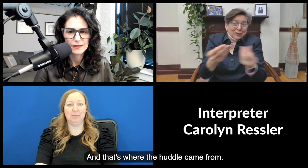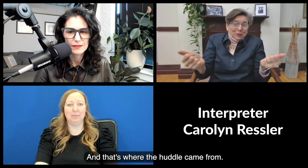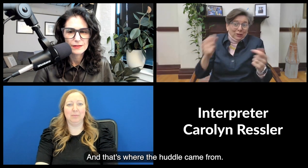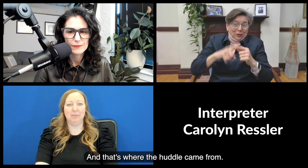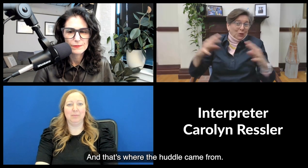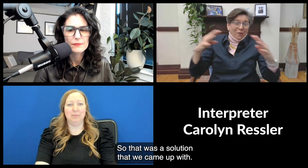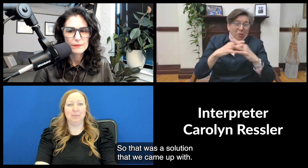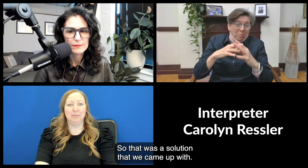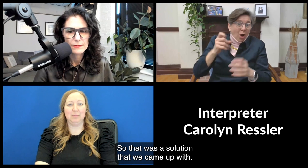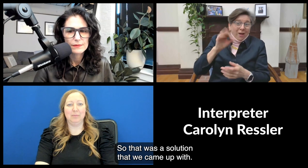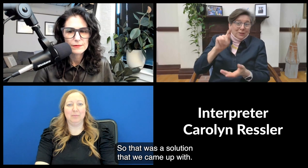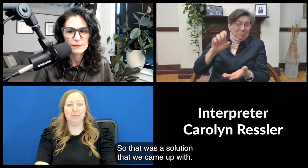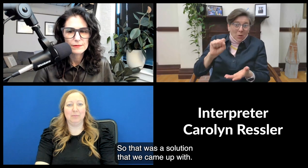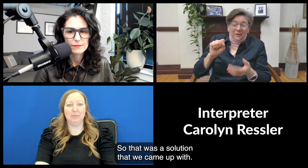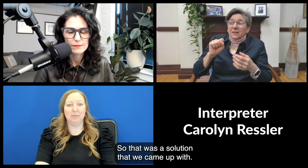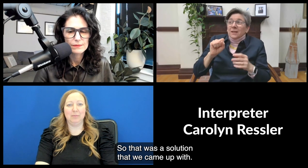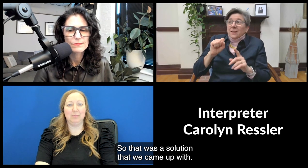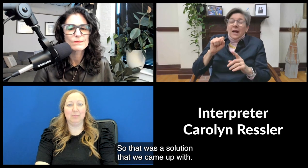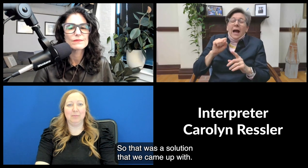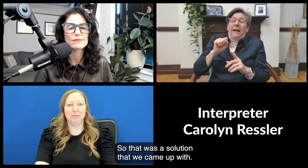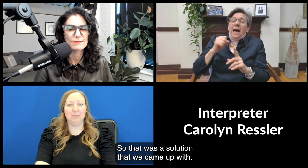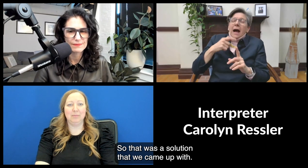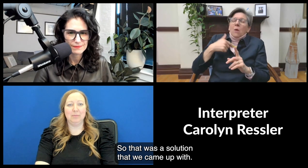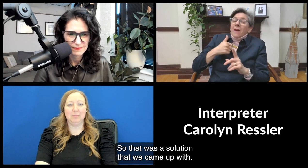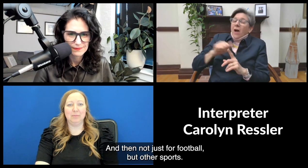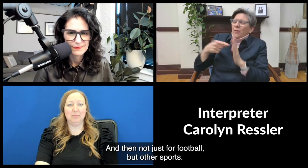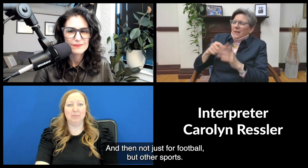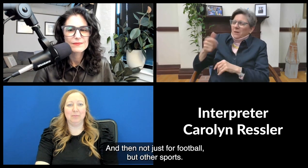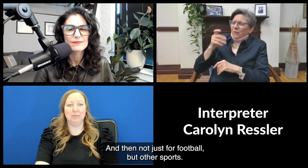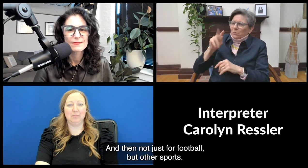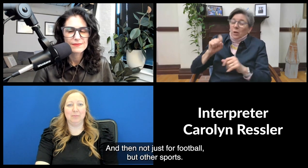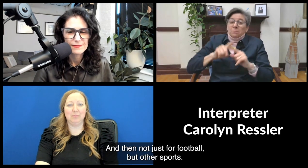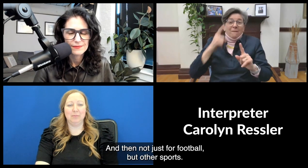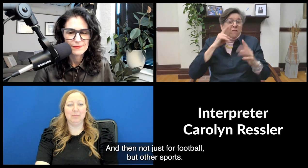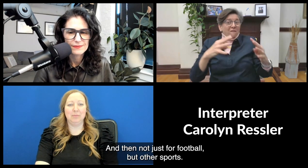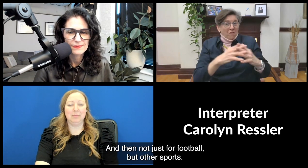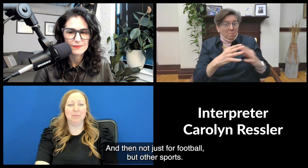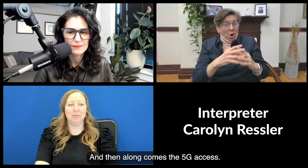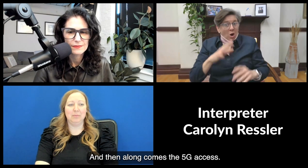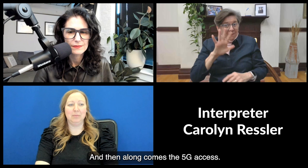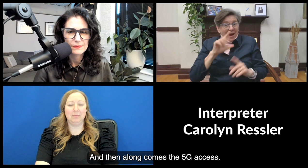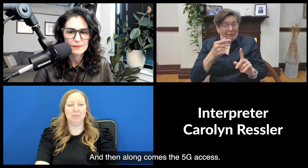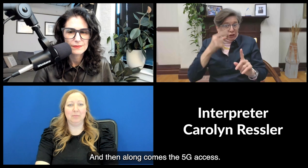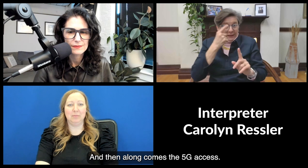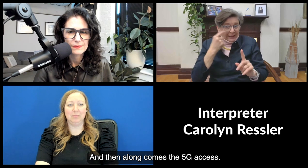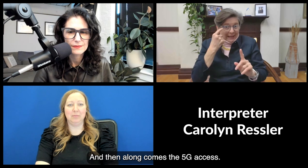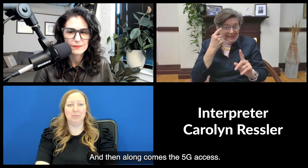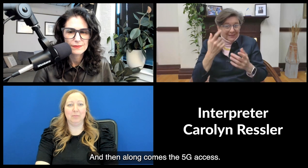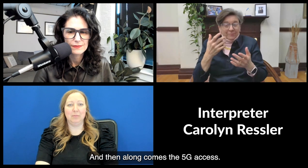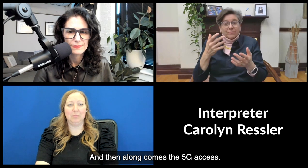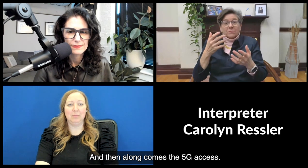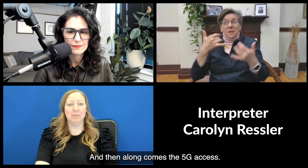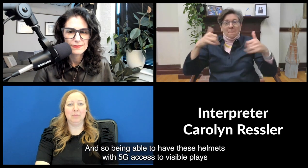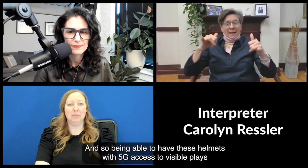they could see them. And that's where the huddle came from. So that was a solution that we came up with. And then not just for football, but other